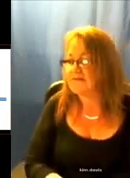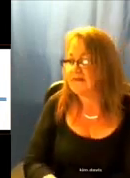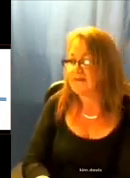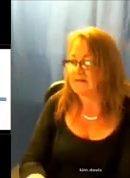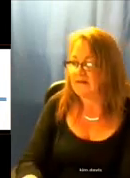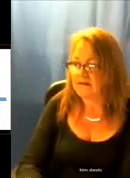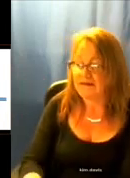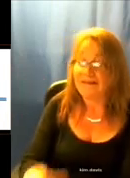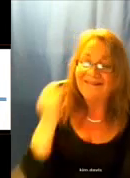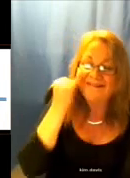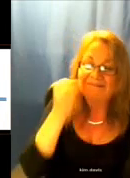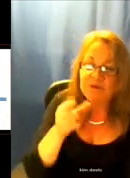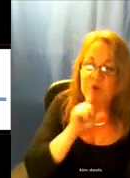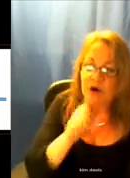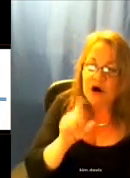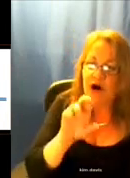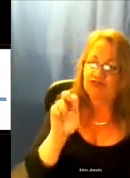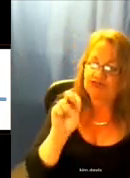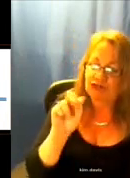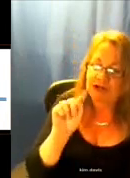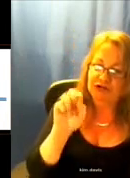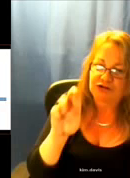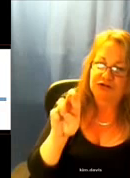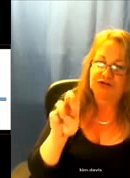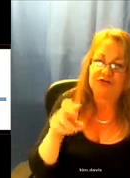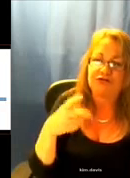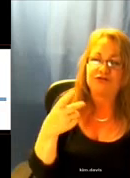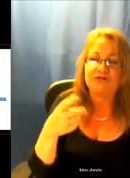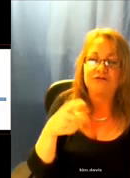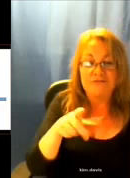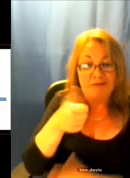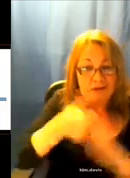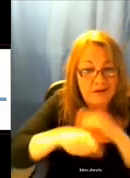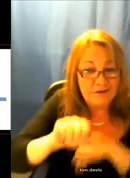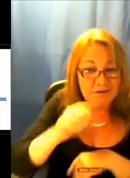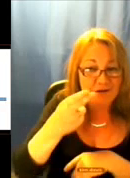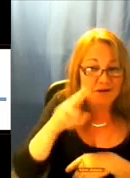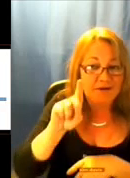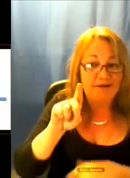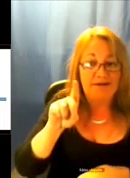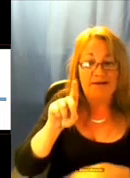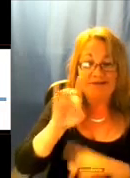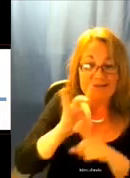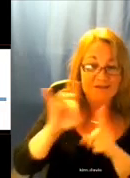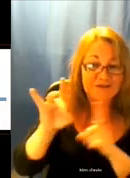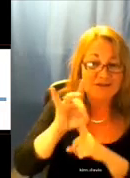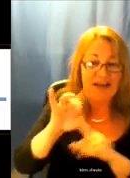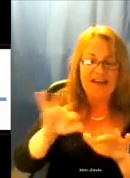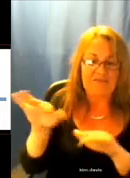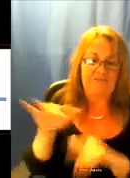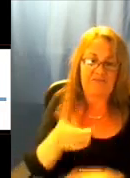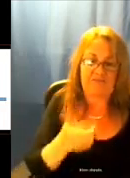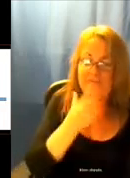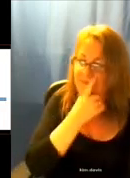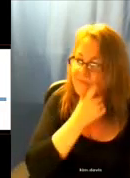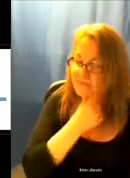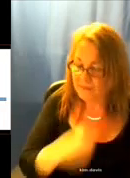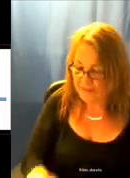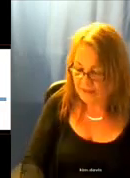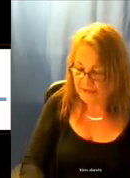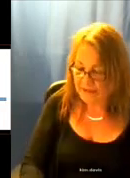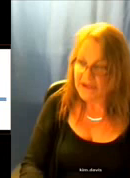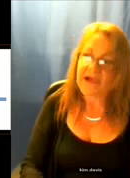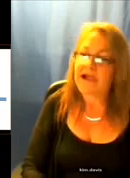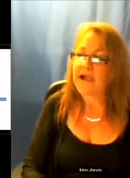great resource for you to share with the landlord. If you are the renter, or if you're under HUD